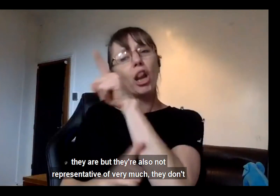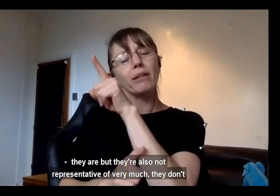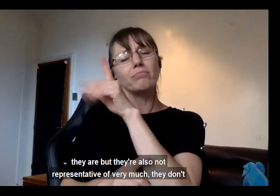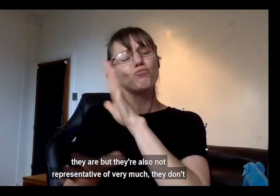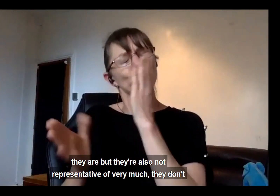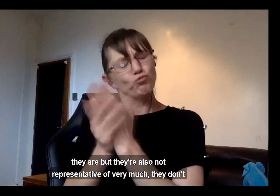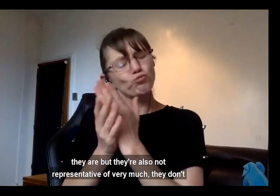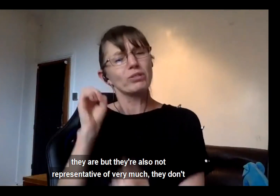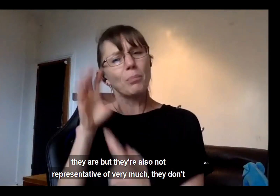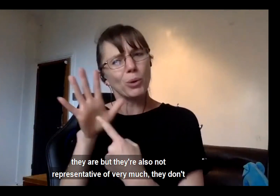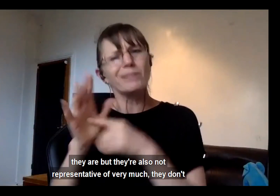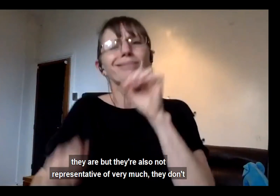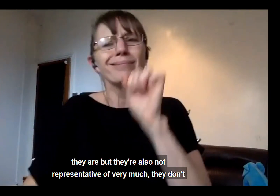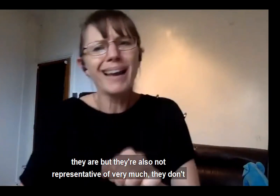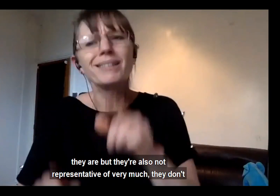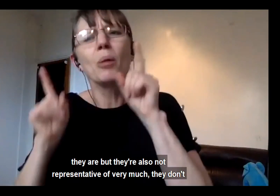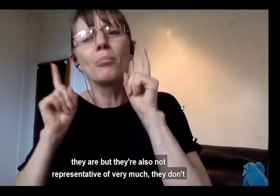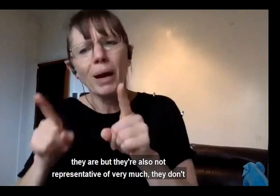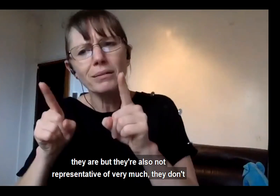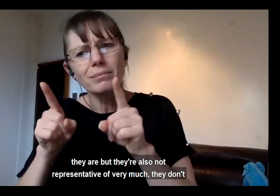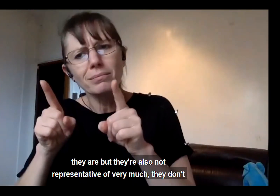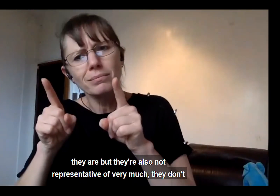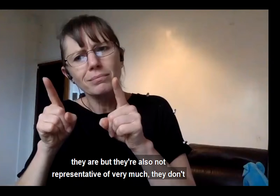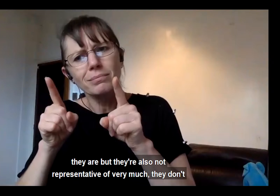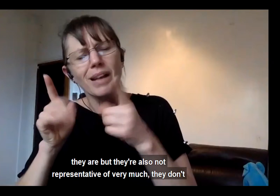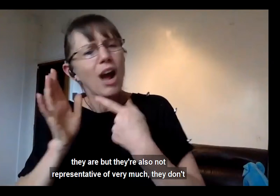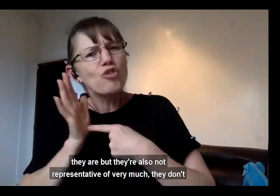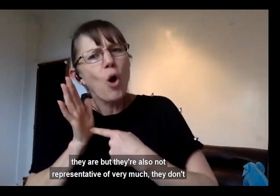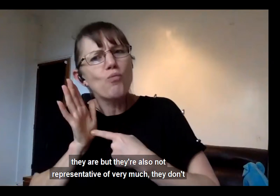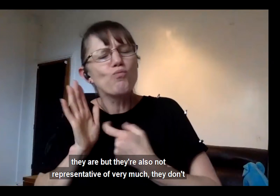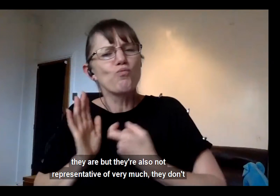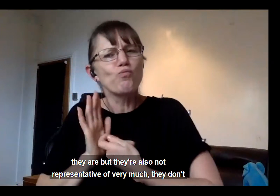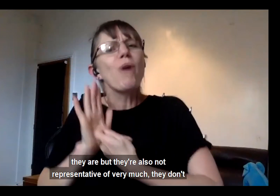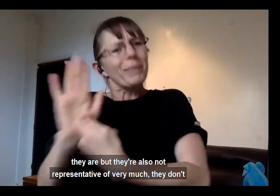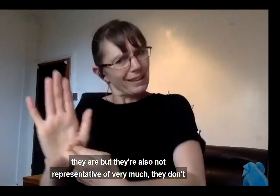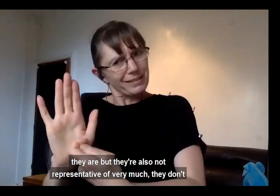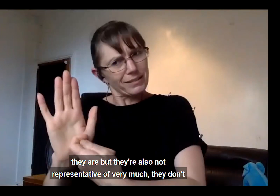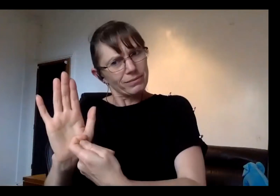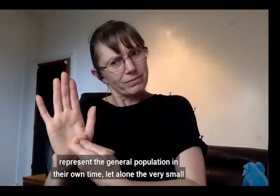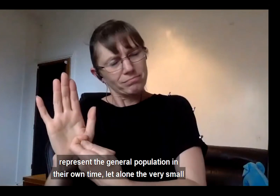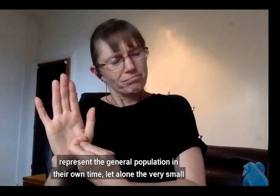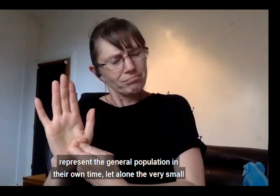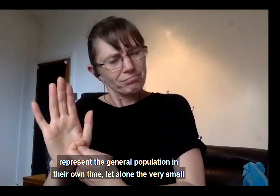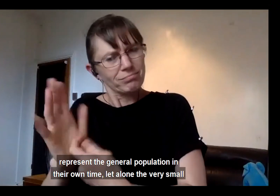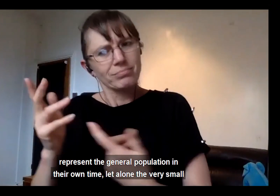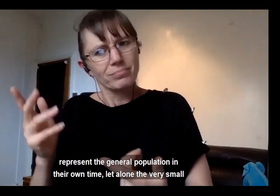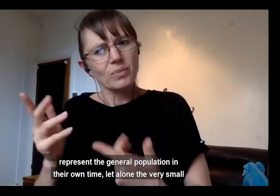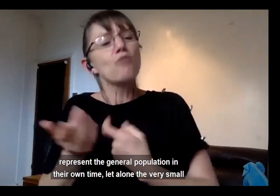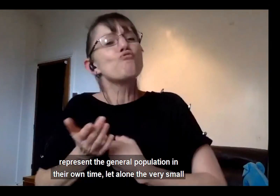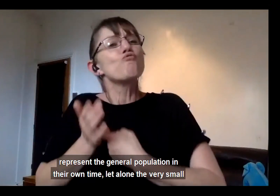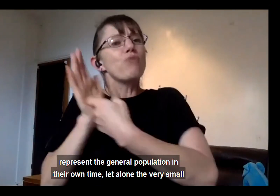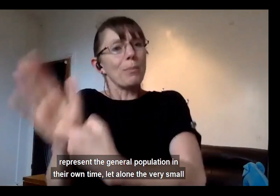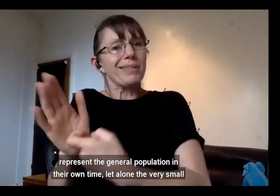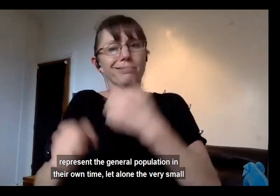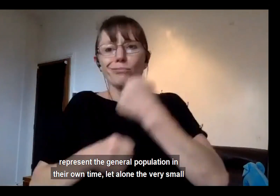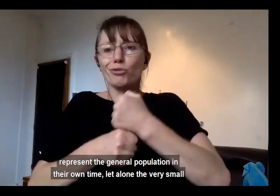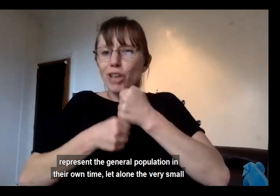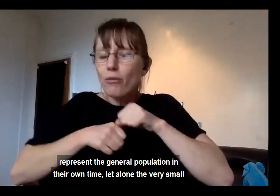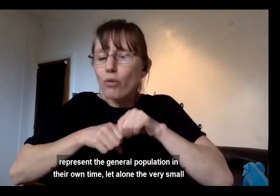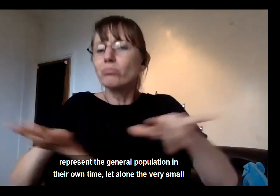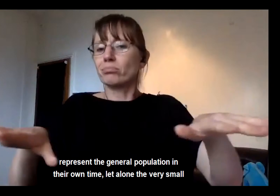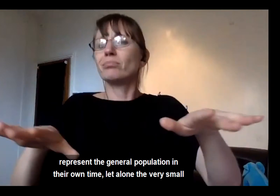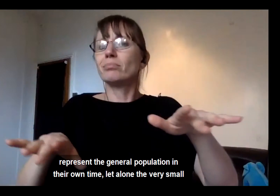are, but they're also not representative of very much. They don't represent the general population in their